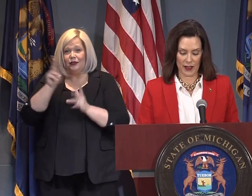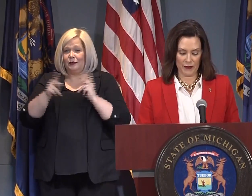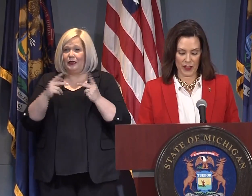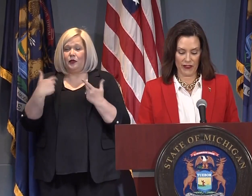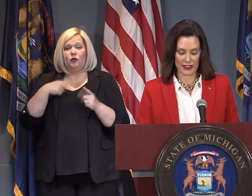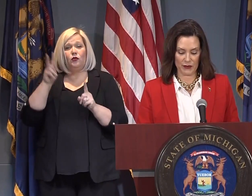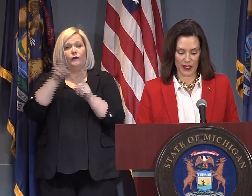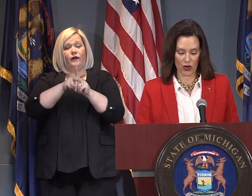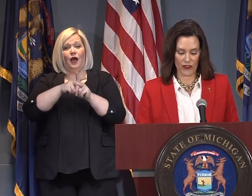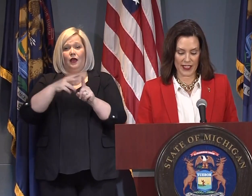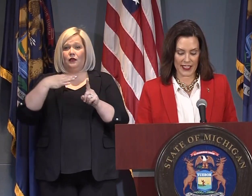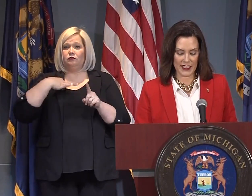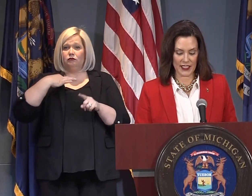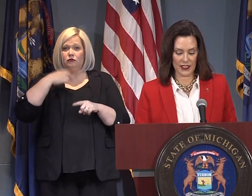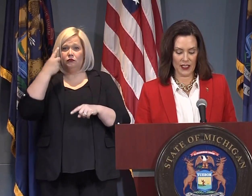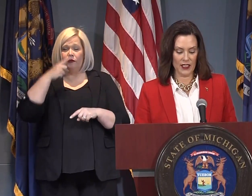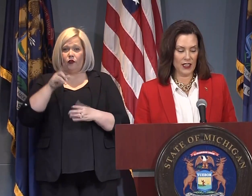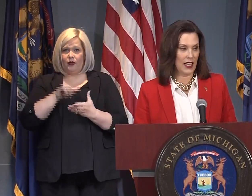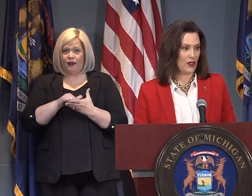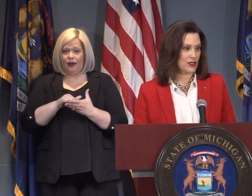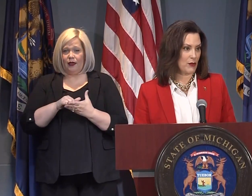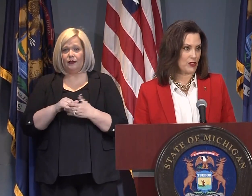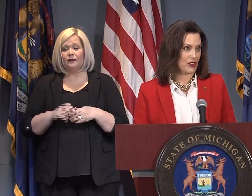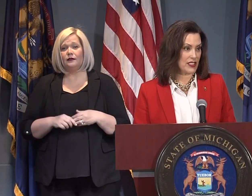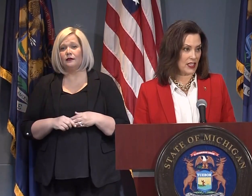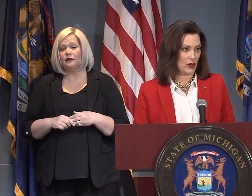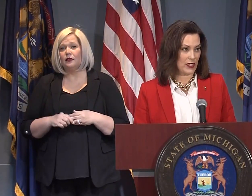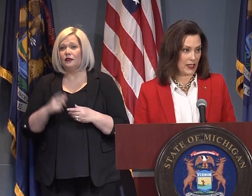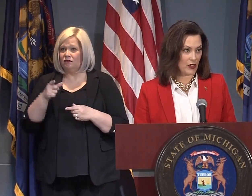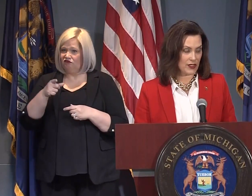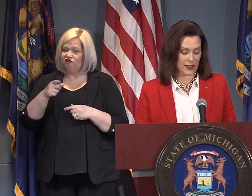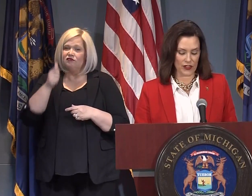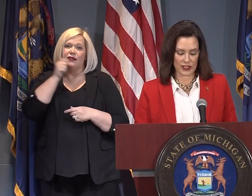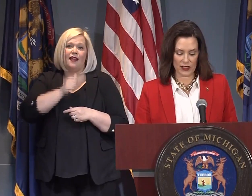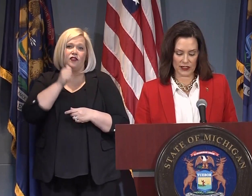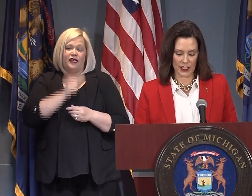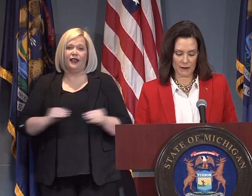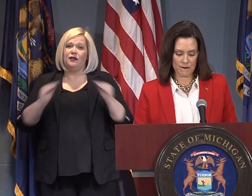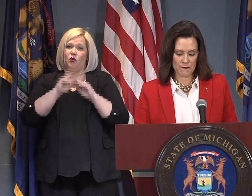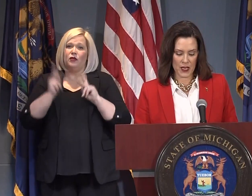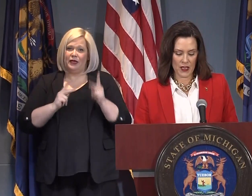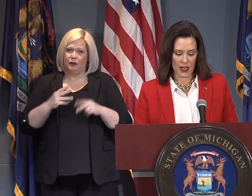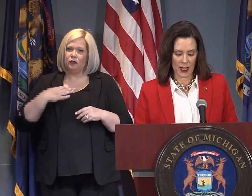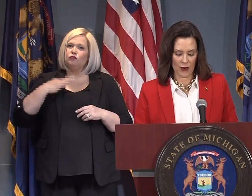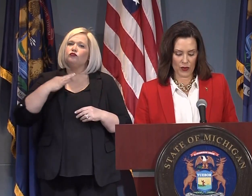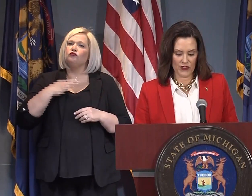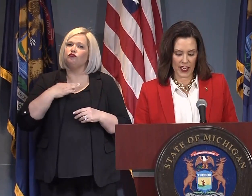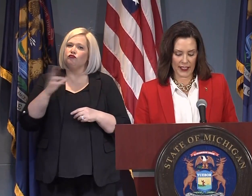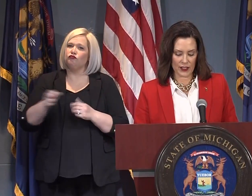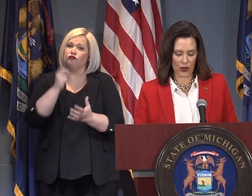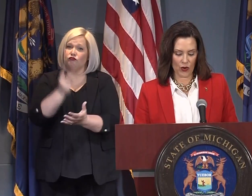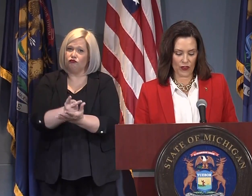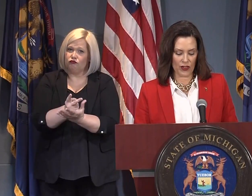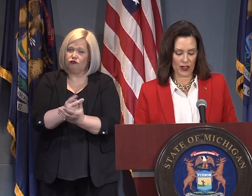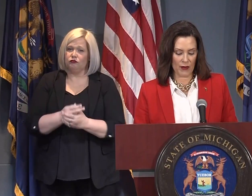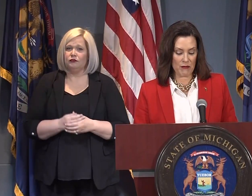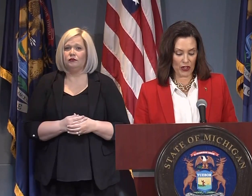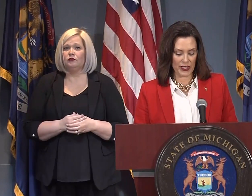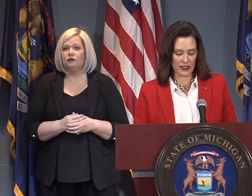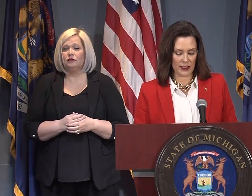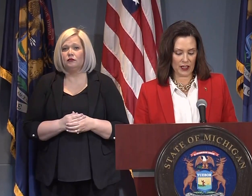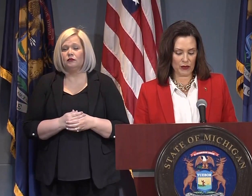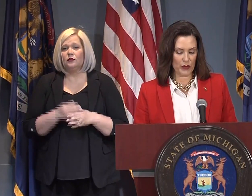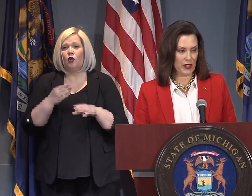been affected by COVID-19, and those numbers are continuing to increase every single day. We've gotten over